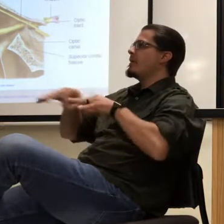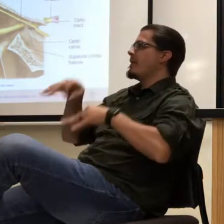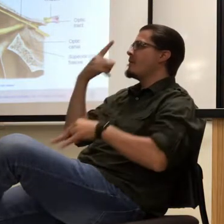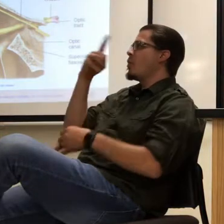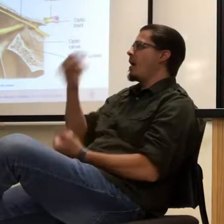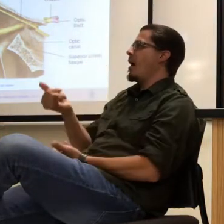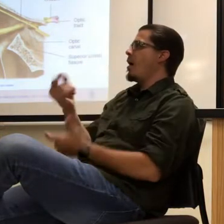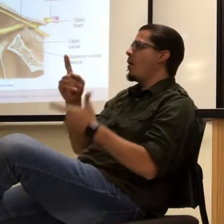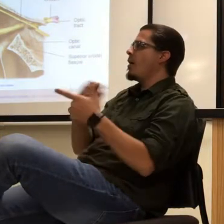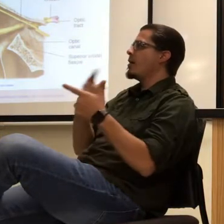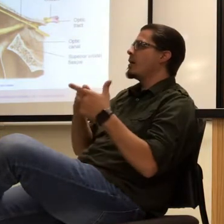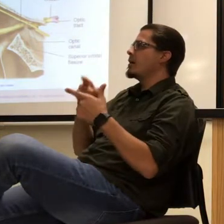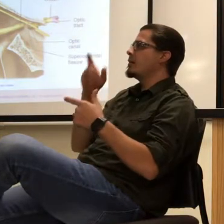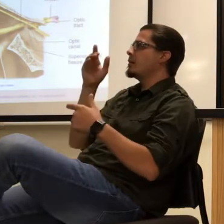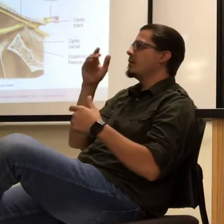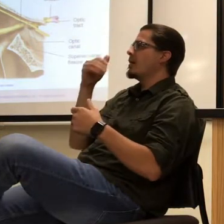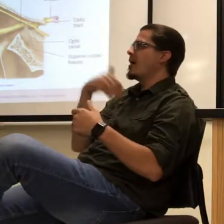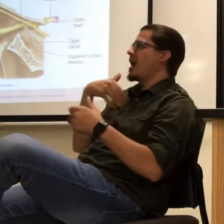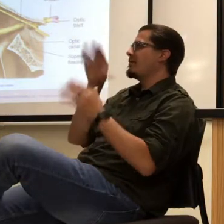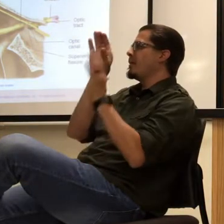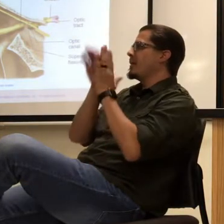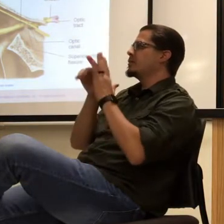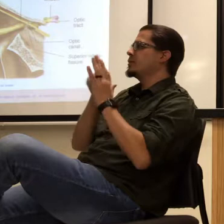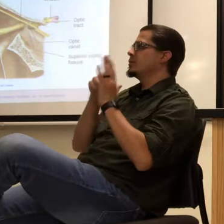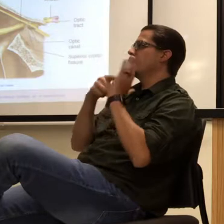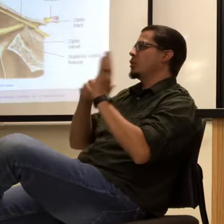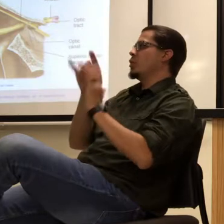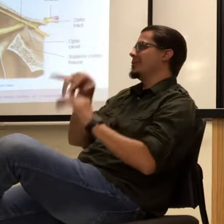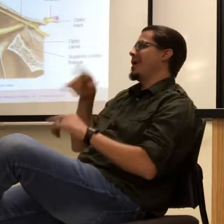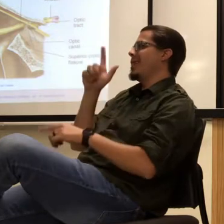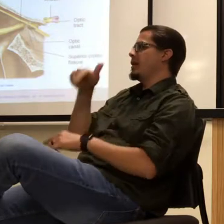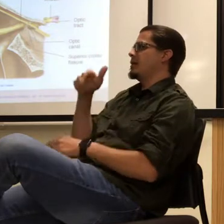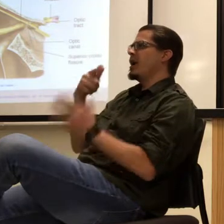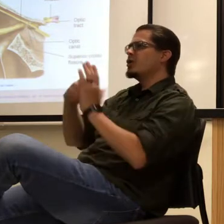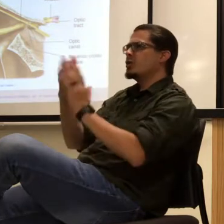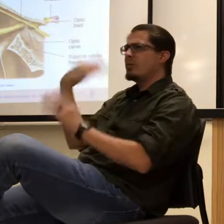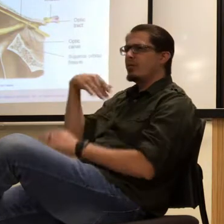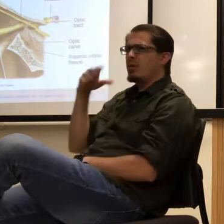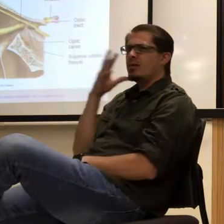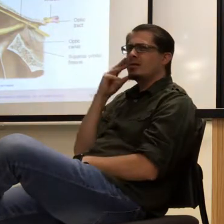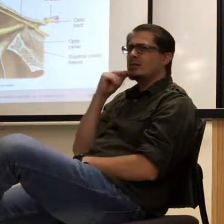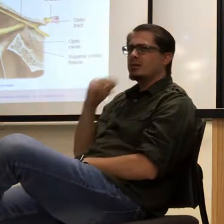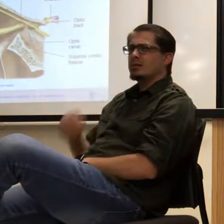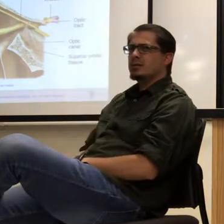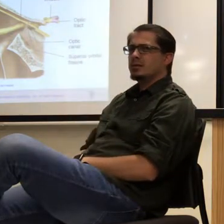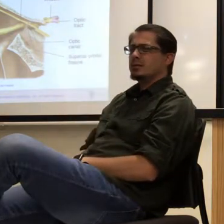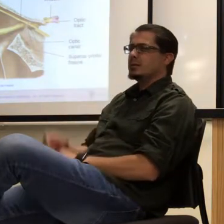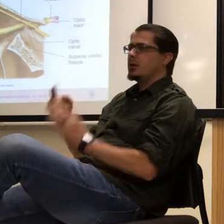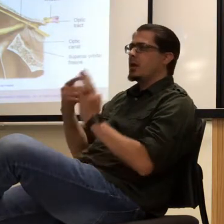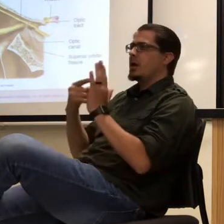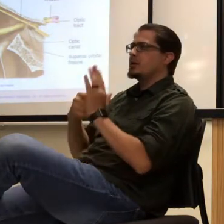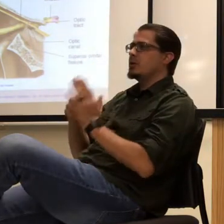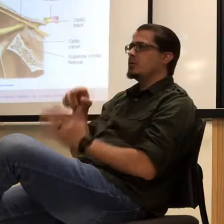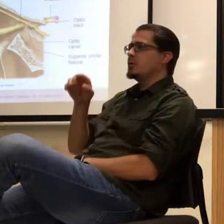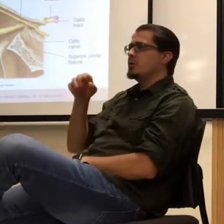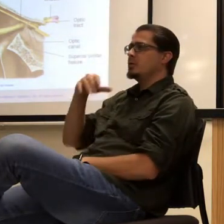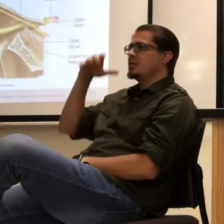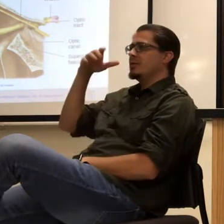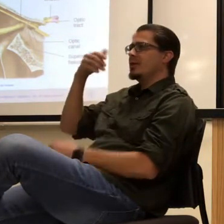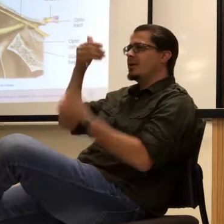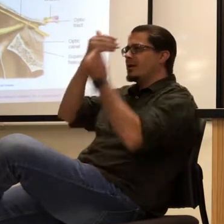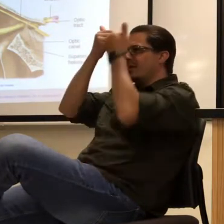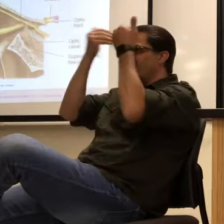and I have a figure that kind of illustrates that later. I showed it to you before when I showed you Mr. Splitbrain. Remember